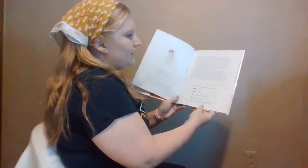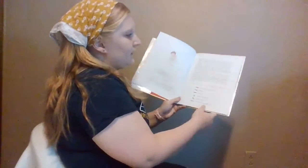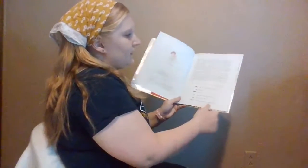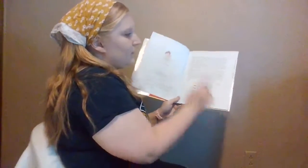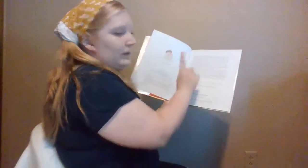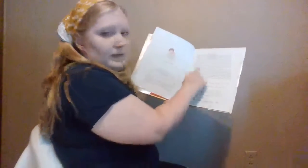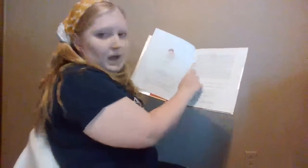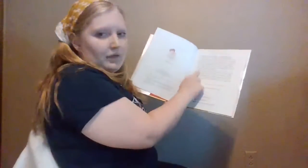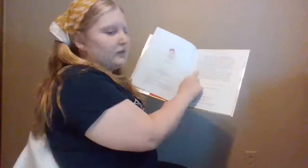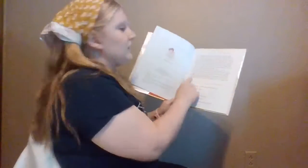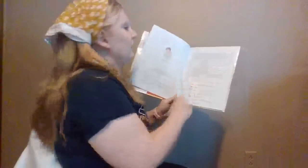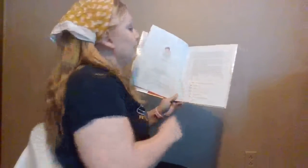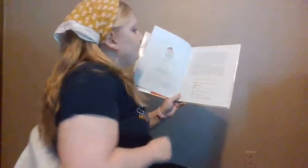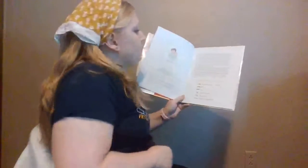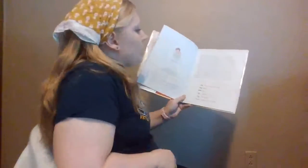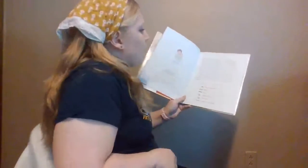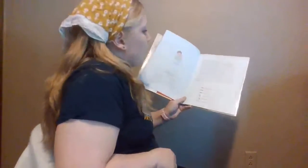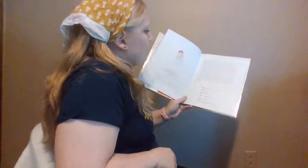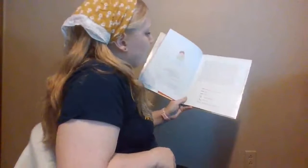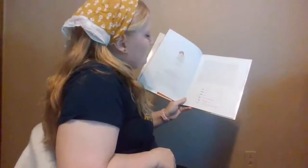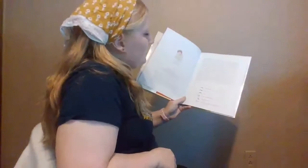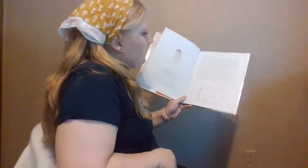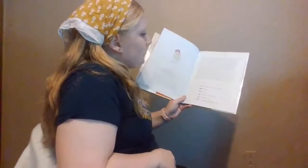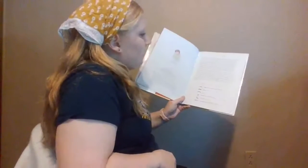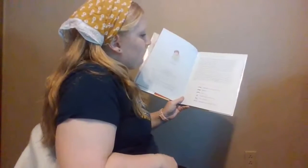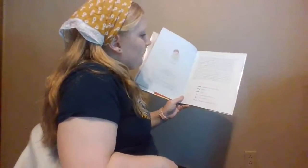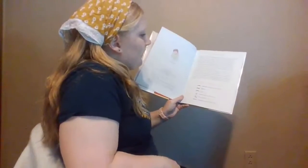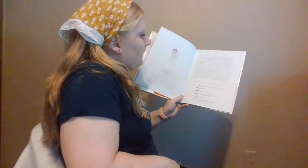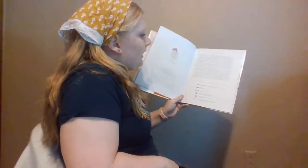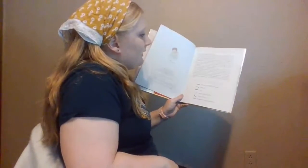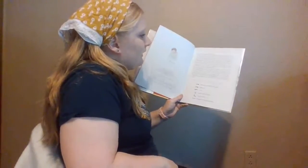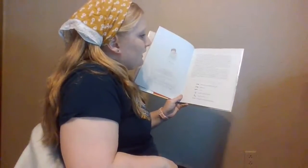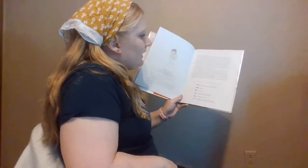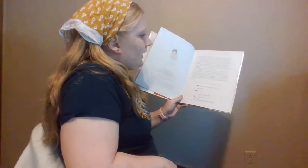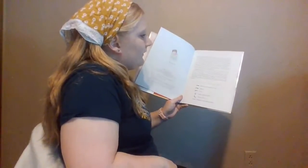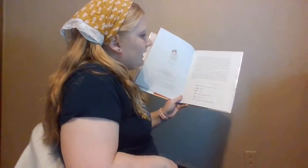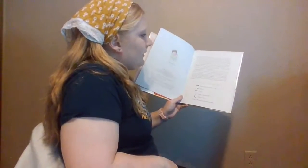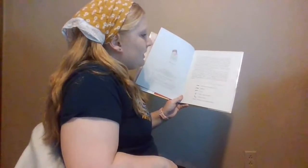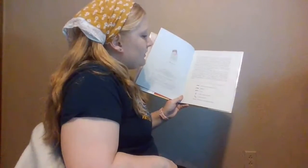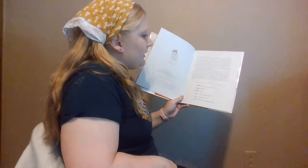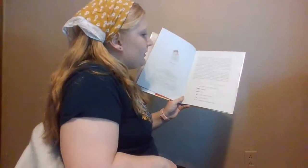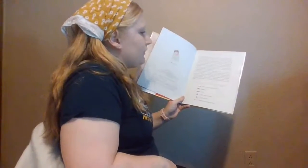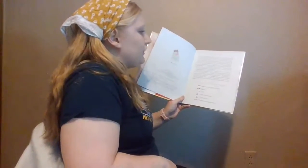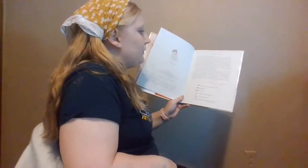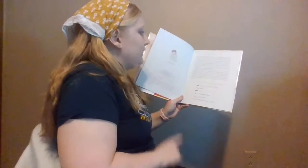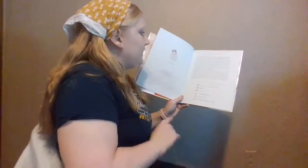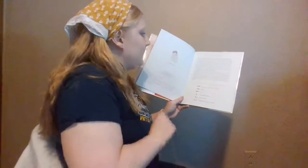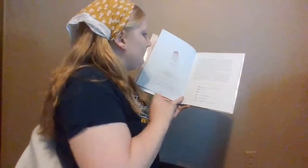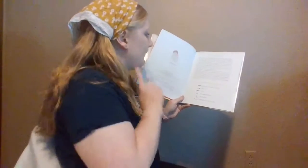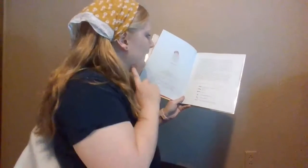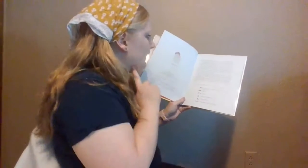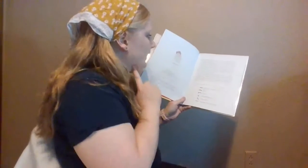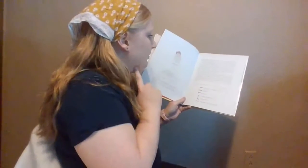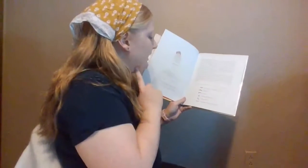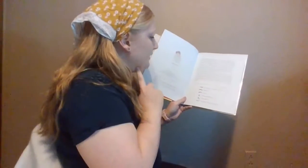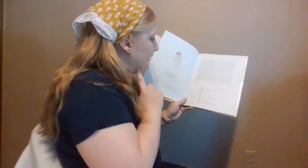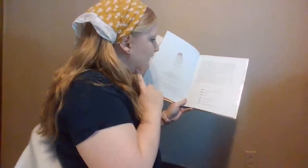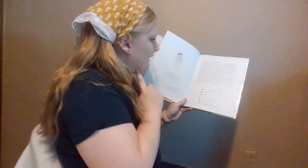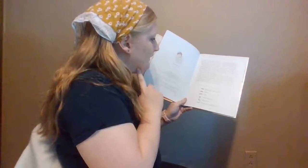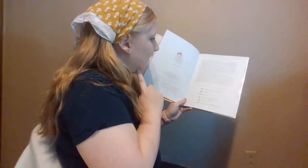Let's read the author's note. Children who are deaf and hard of hearing are very much like children who hear. They play with their friends,